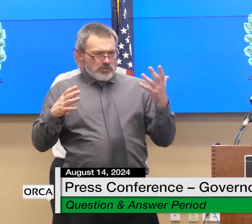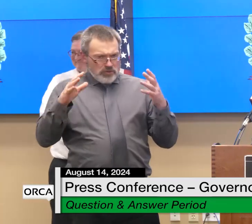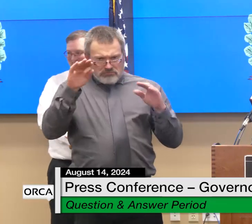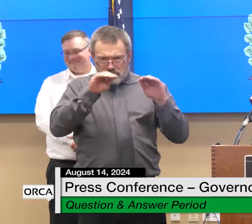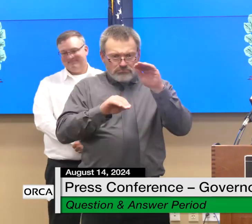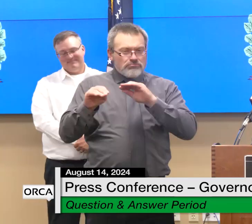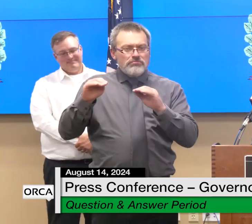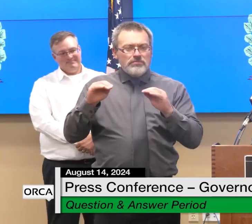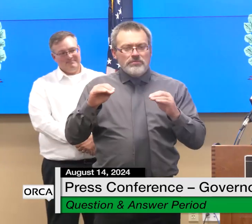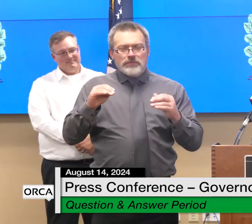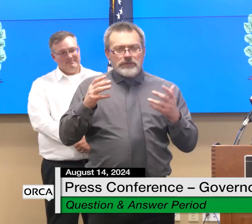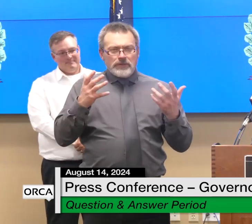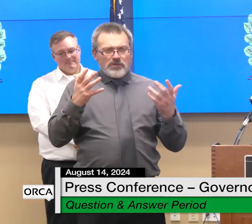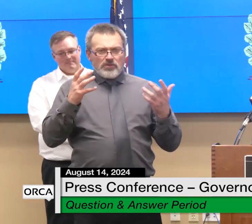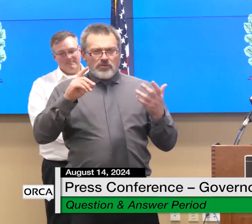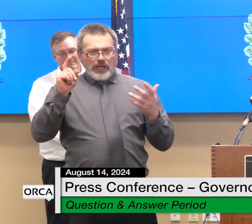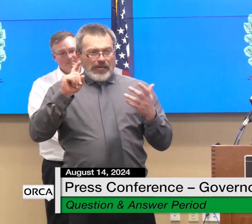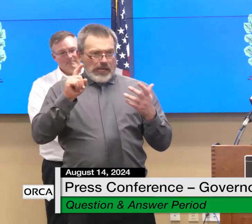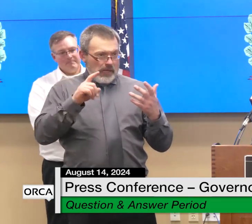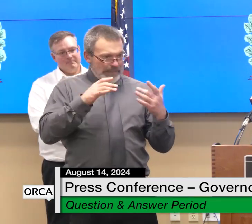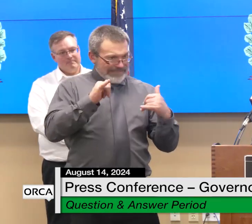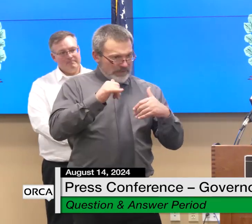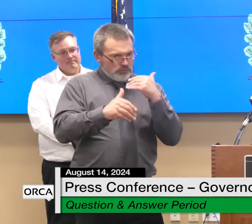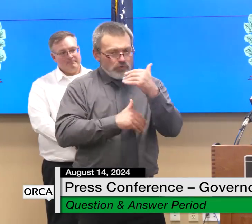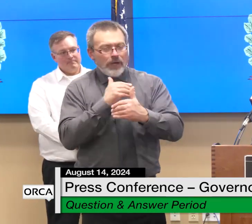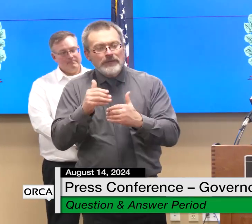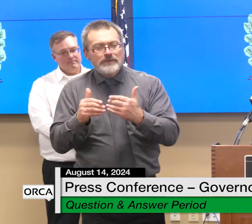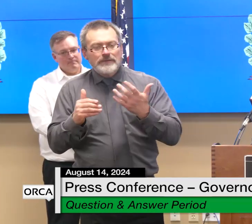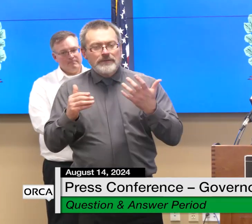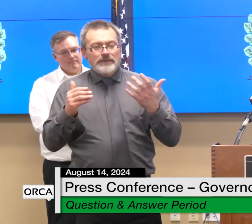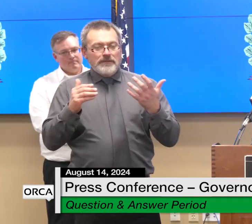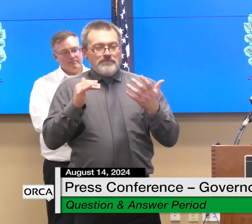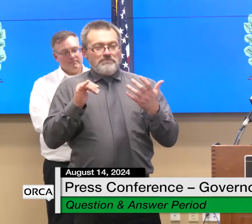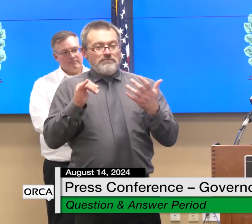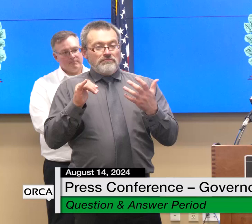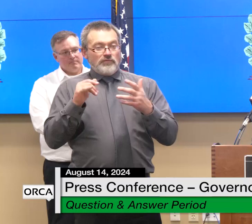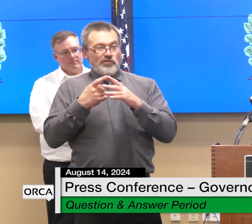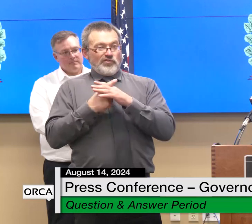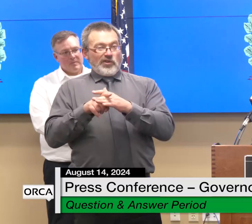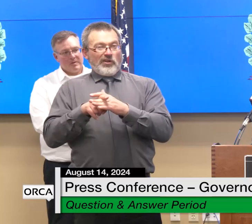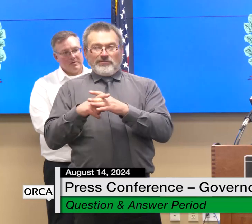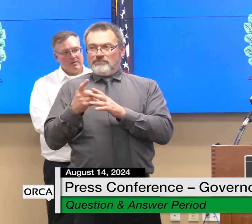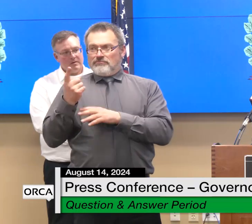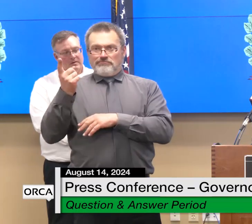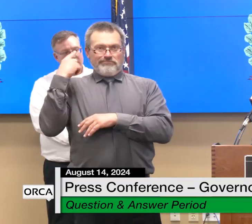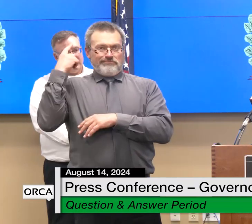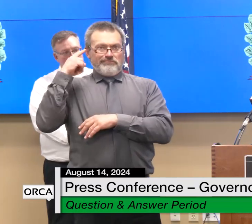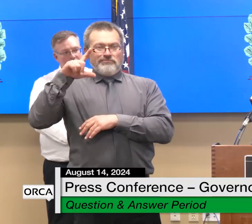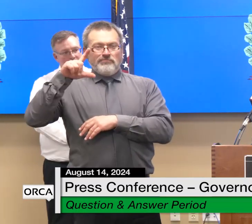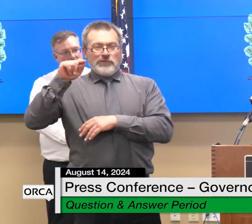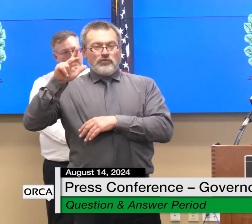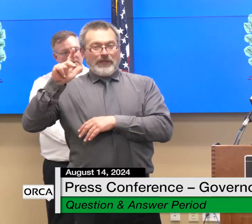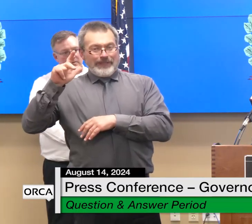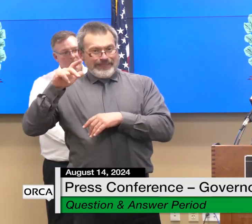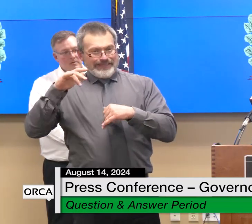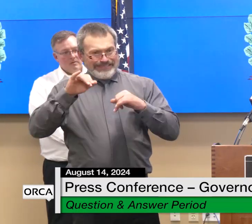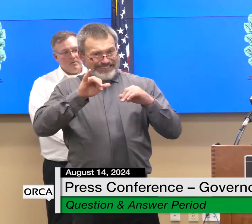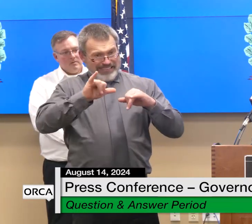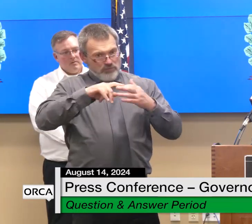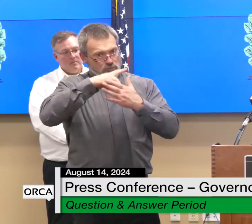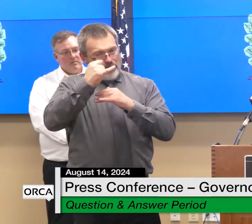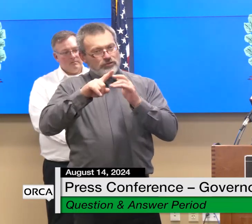even through finishing up on the July 2023 construction projects? How do you